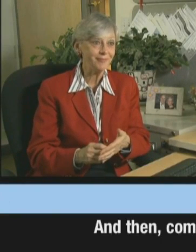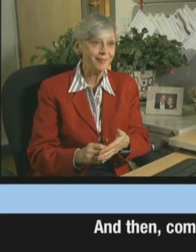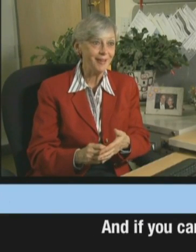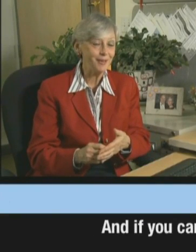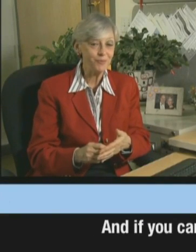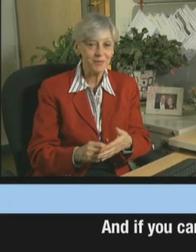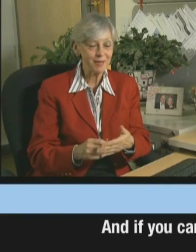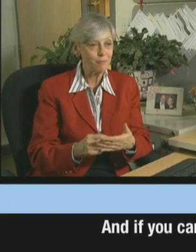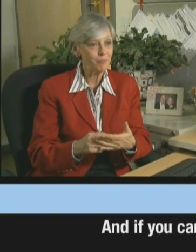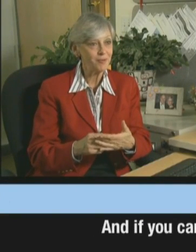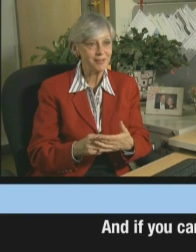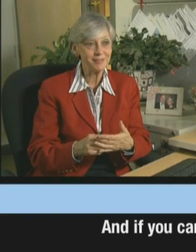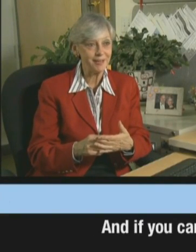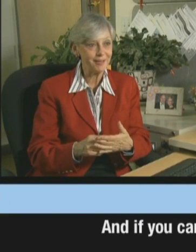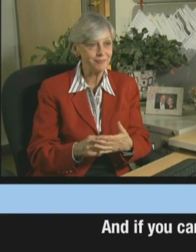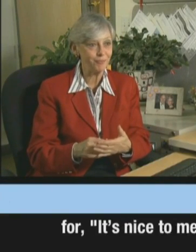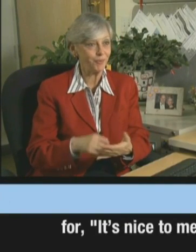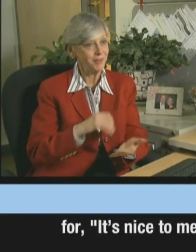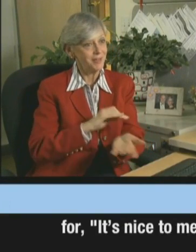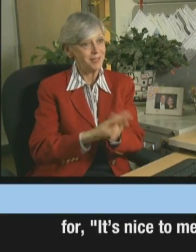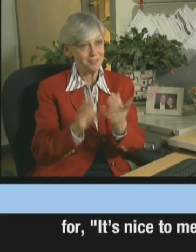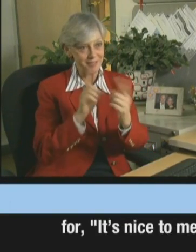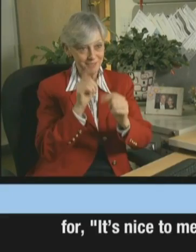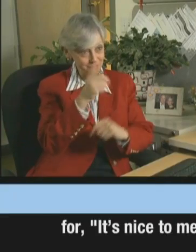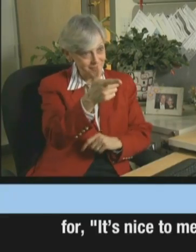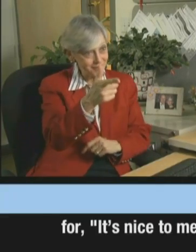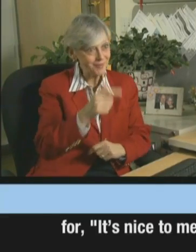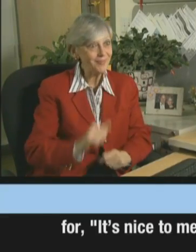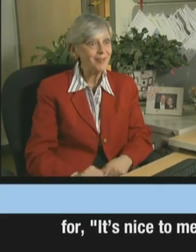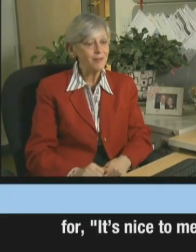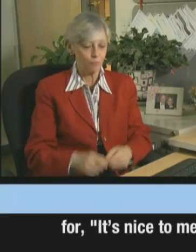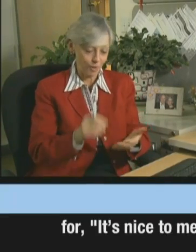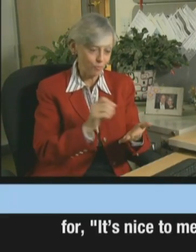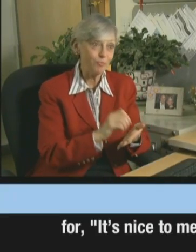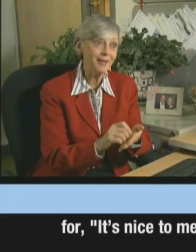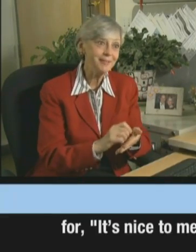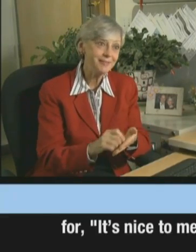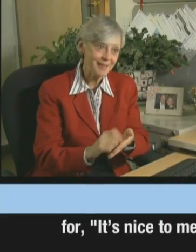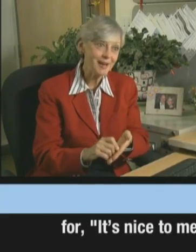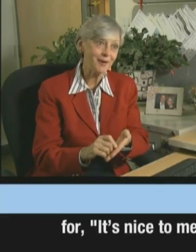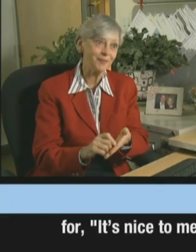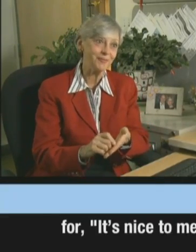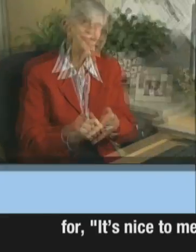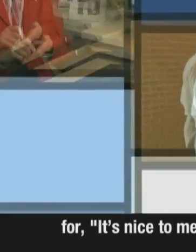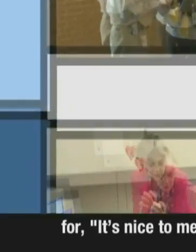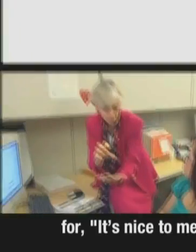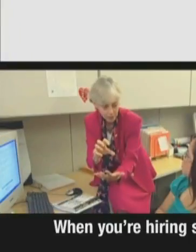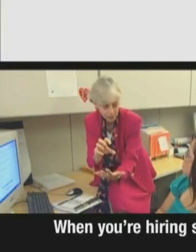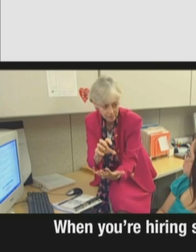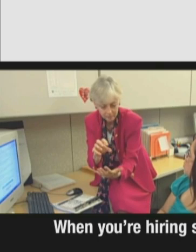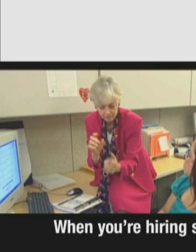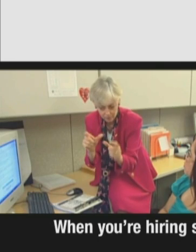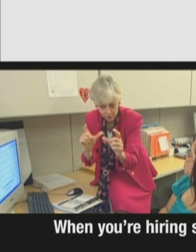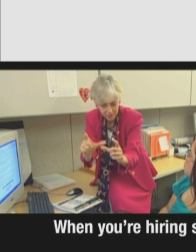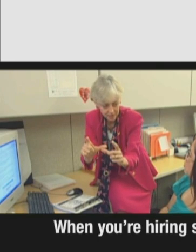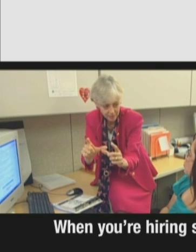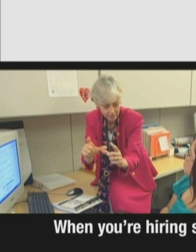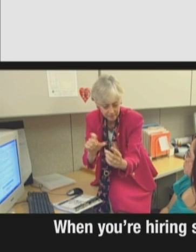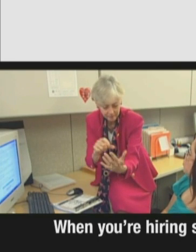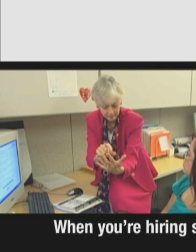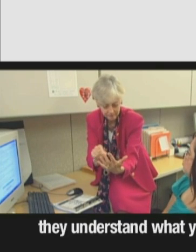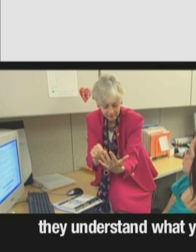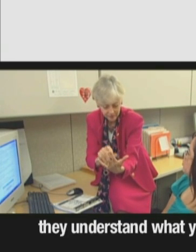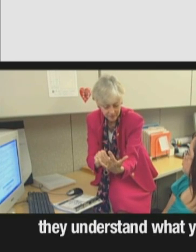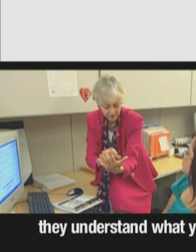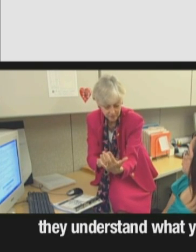paper. And if you can't remember that sign for "it's nice to meet you," well, write it down. When you're hiring someone, you